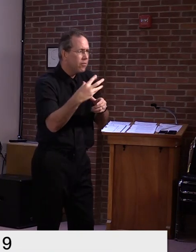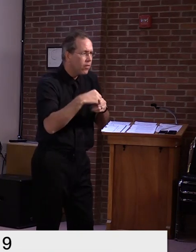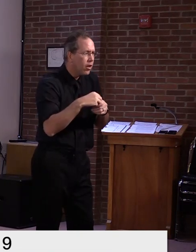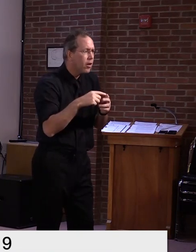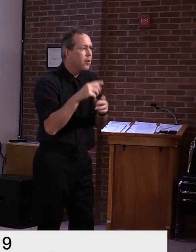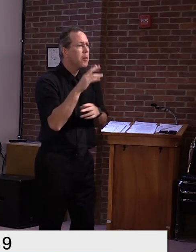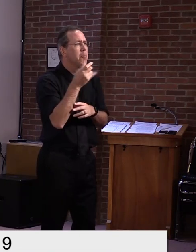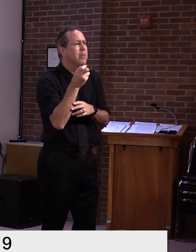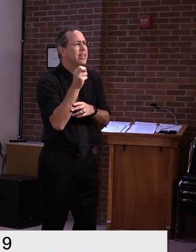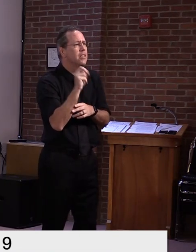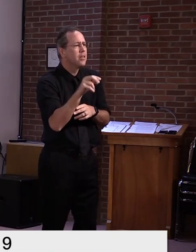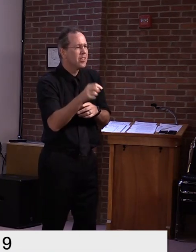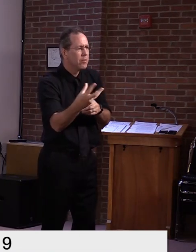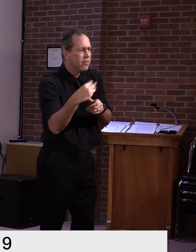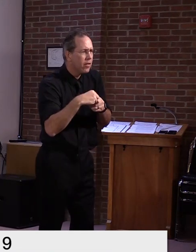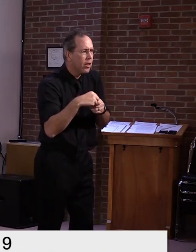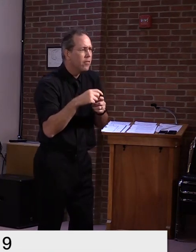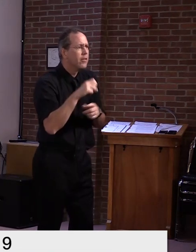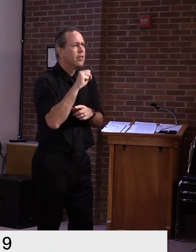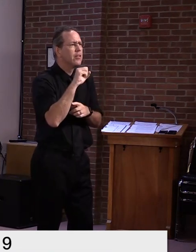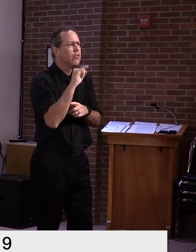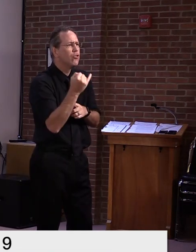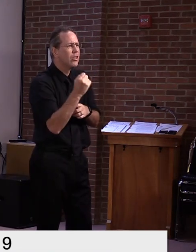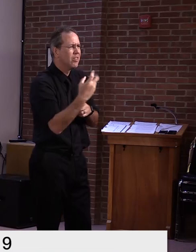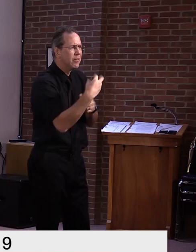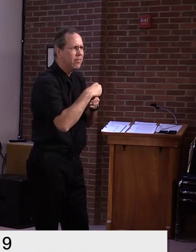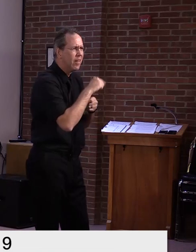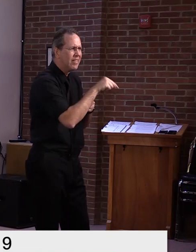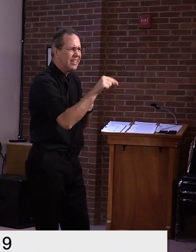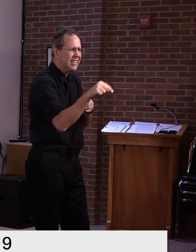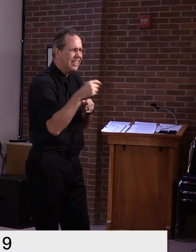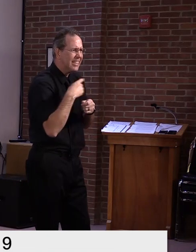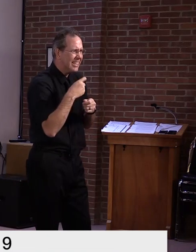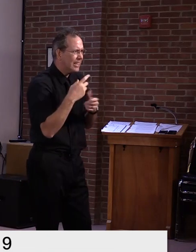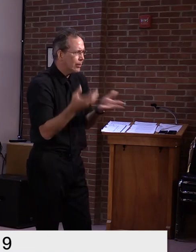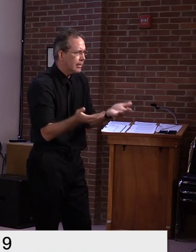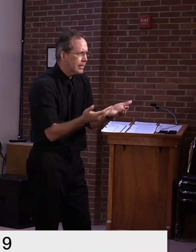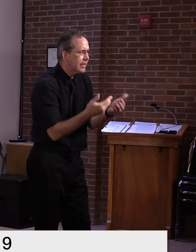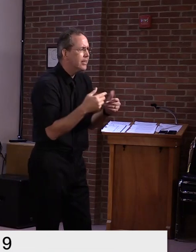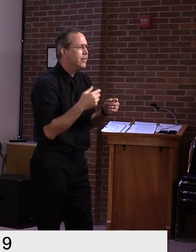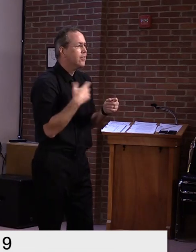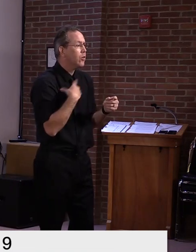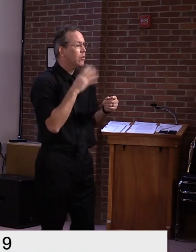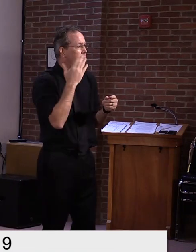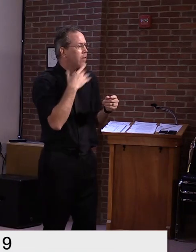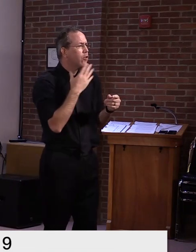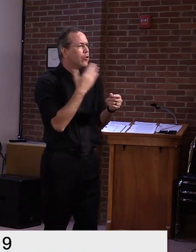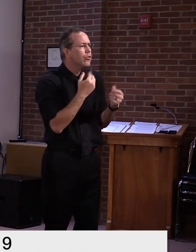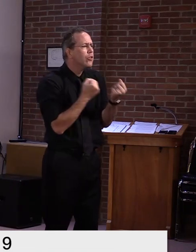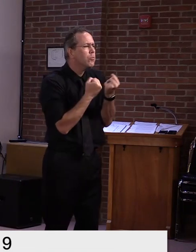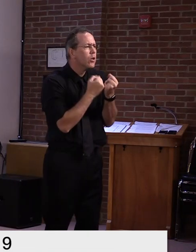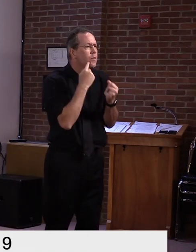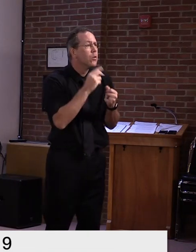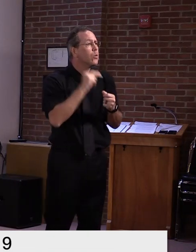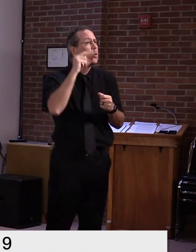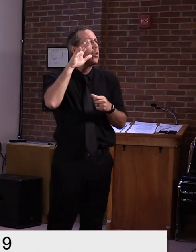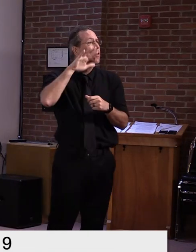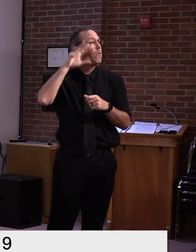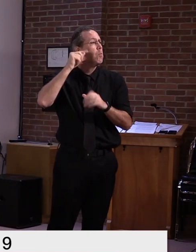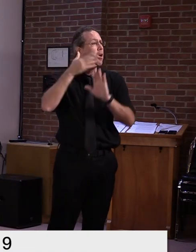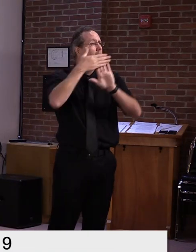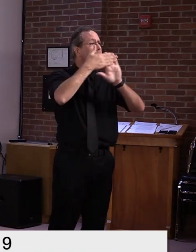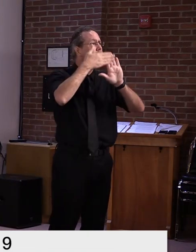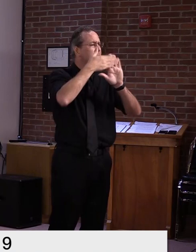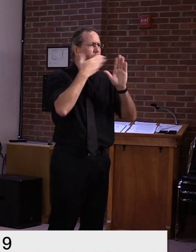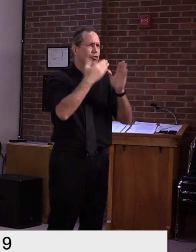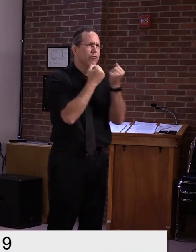in 6 counties have been identified in Addison, Chittenden, Washington, Franklin, and Windham and Windsor counties. As